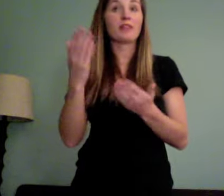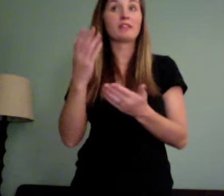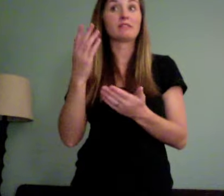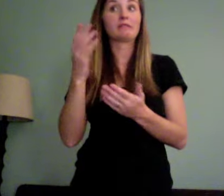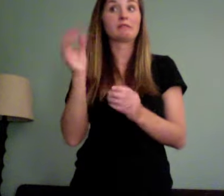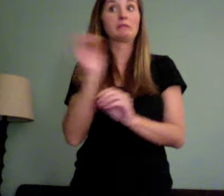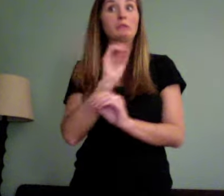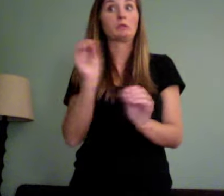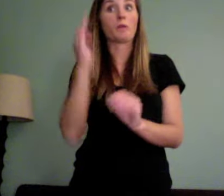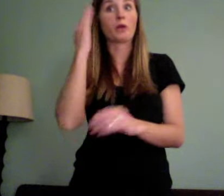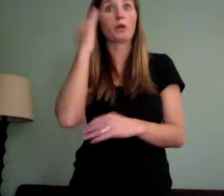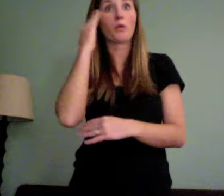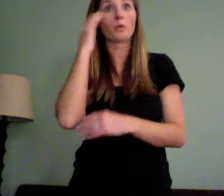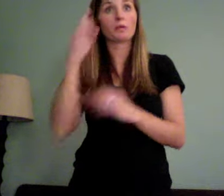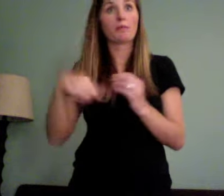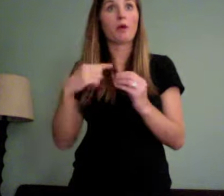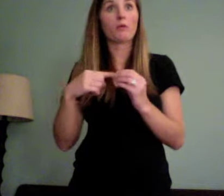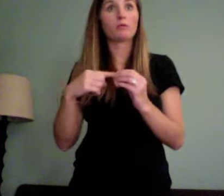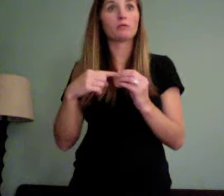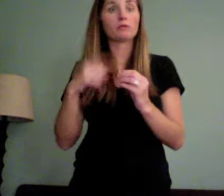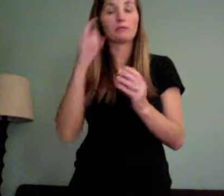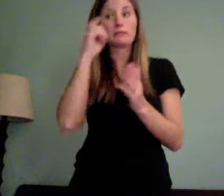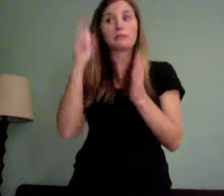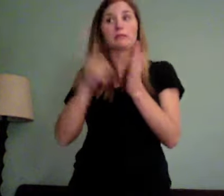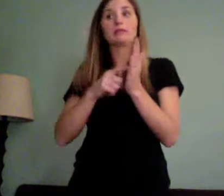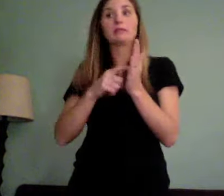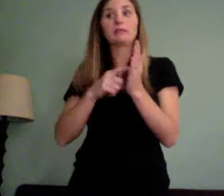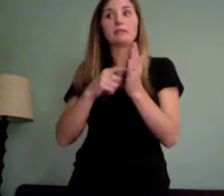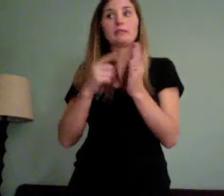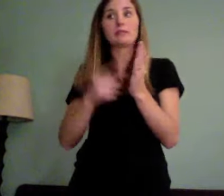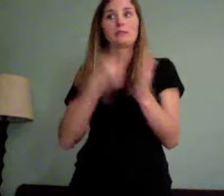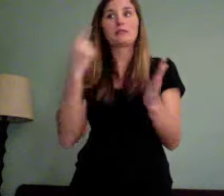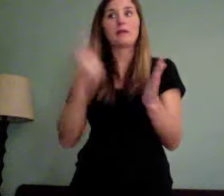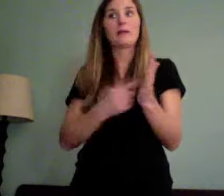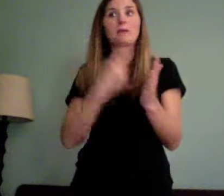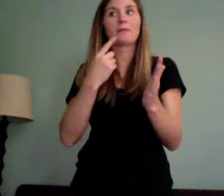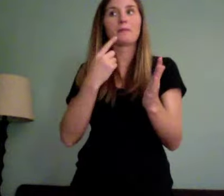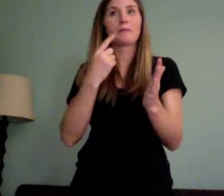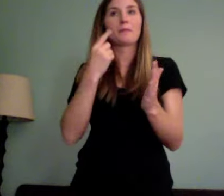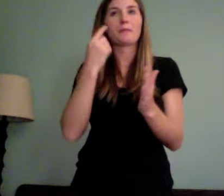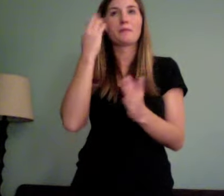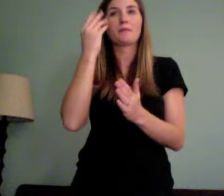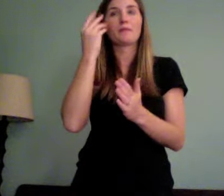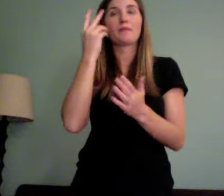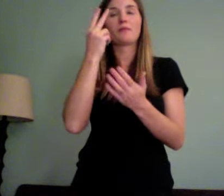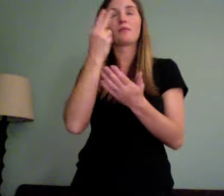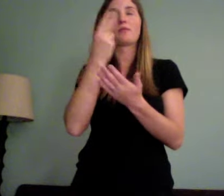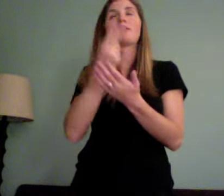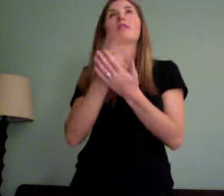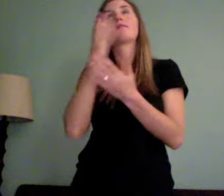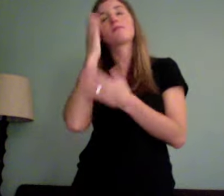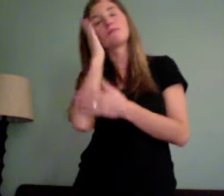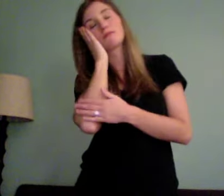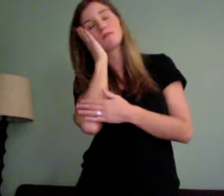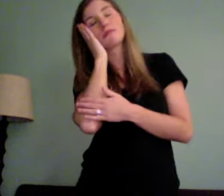triggers every once in a while. Maybe it's at night before you go to bed. Maybe it's when you play that song. You get in the car. You see someone. It's just that thing that you